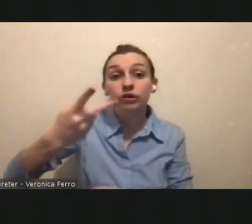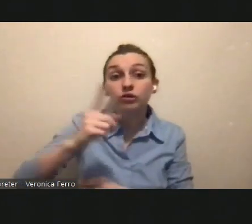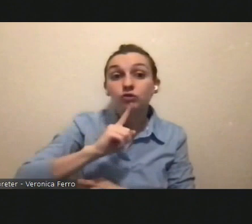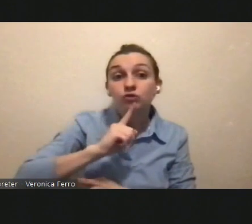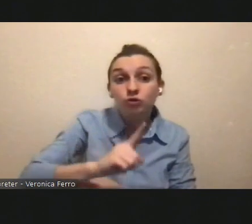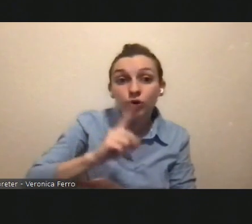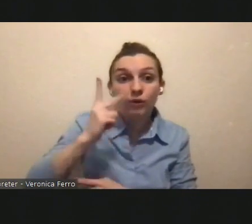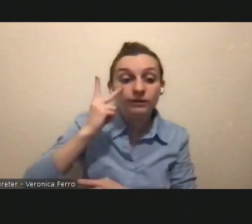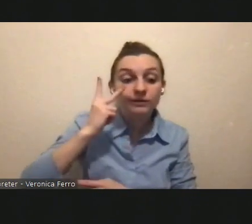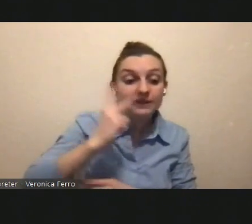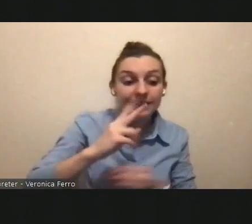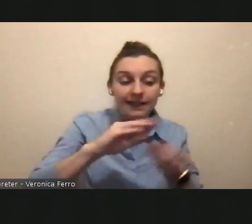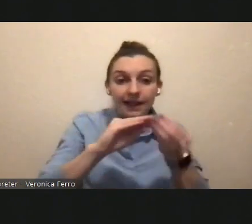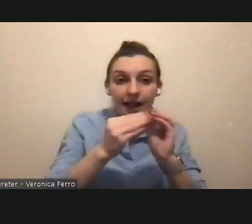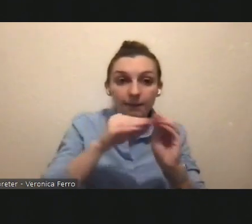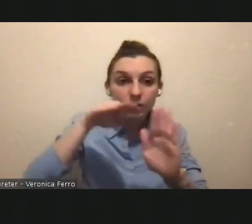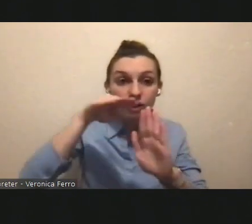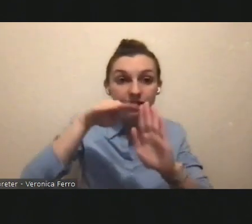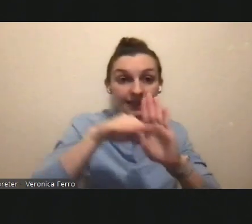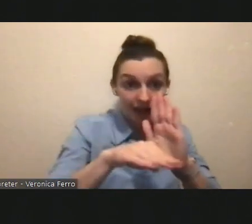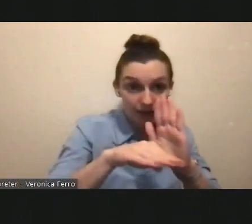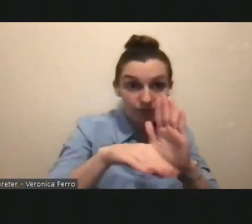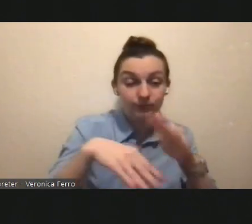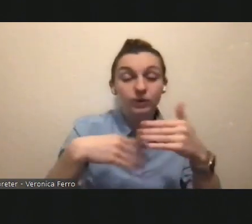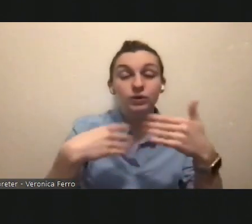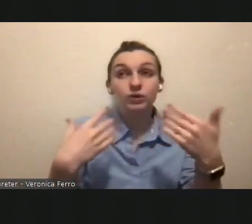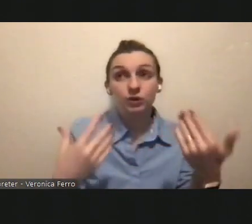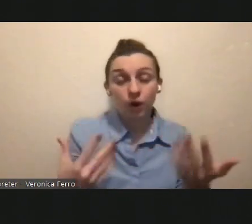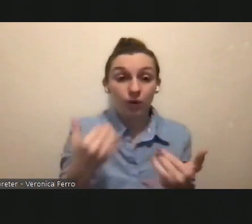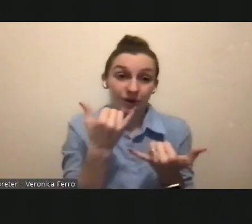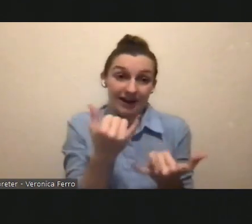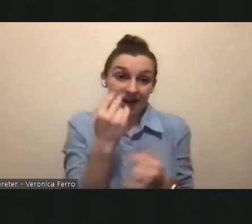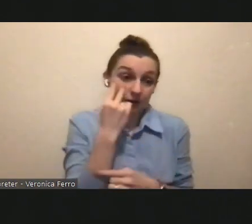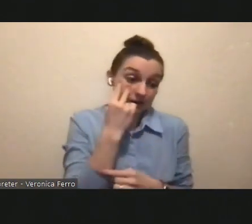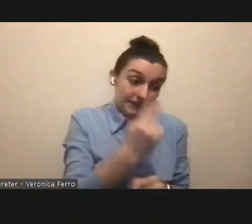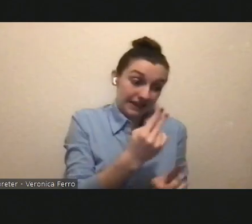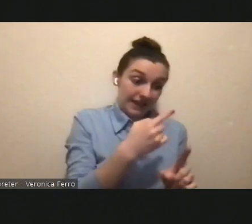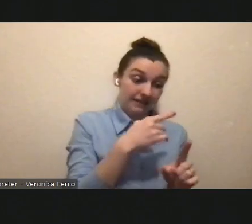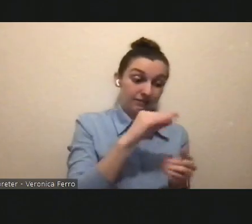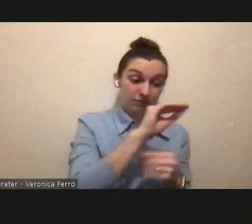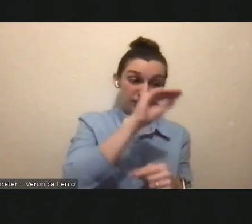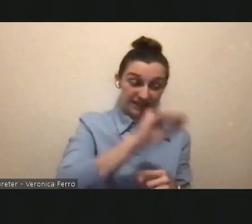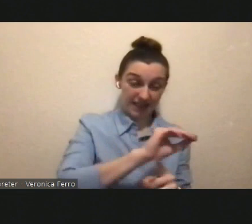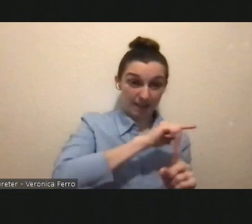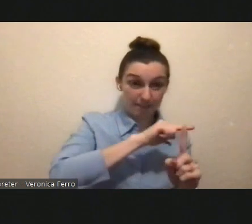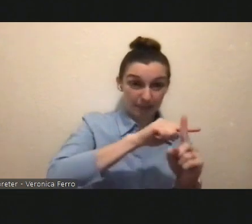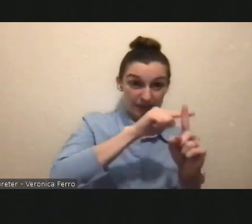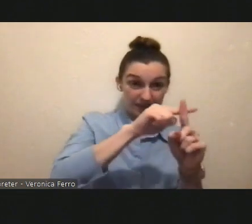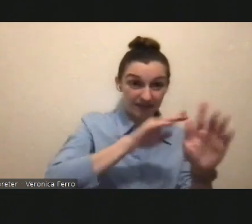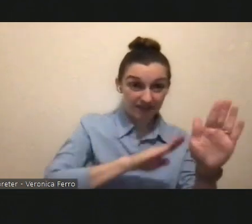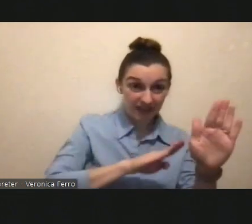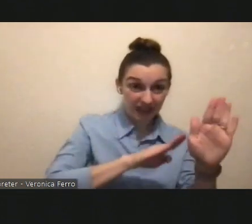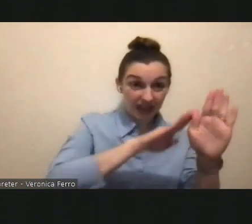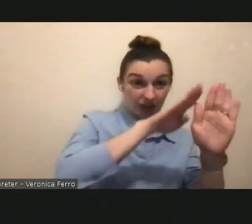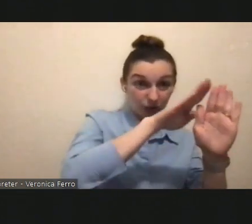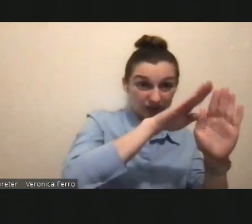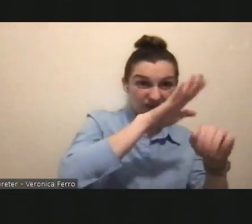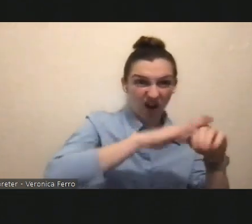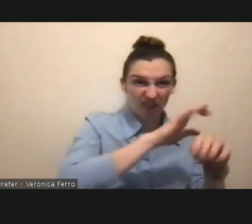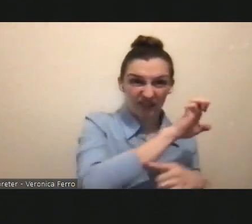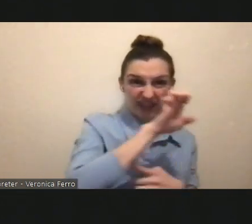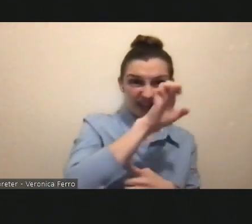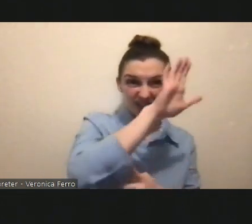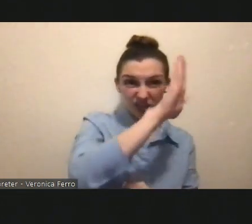down. So, the fact that we are seeing an increasing percent positivity in certain states on the East Coast, but not